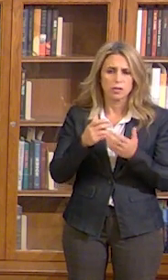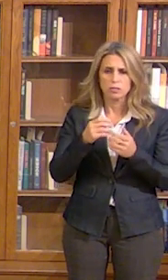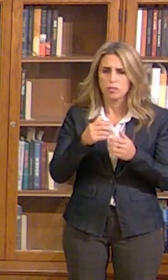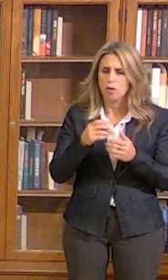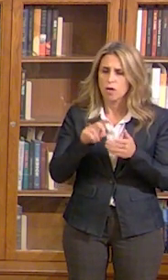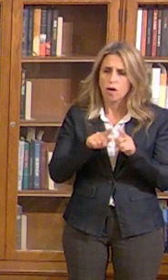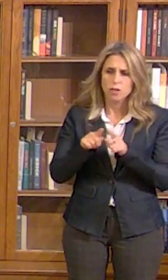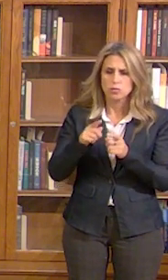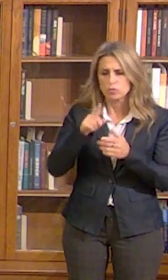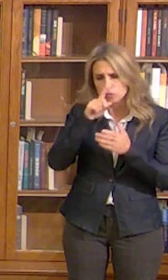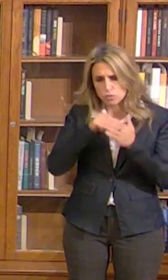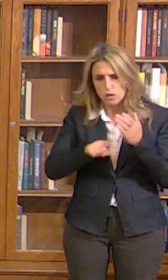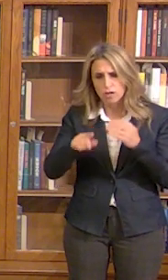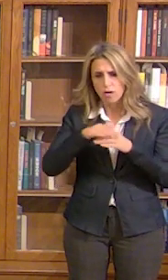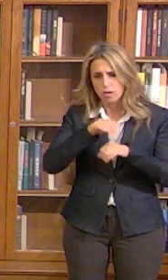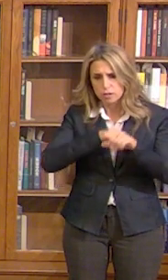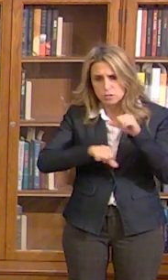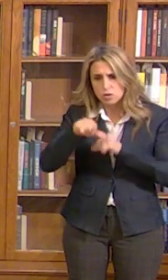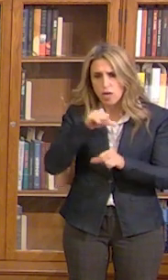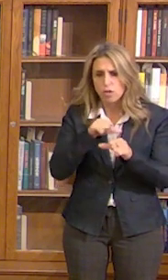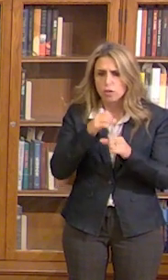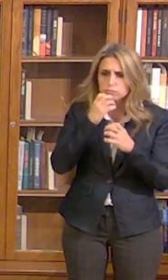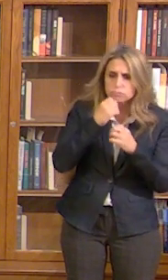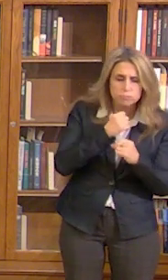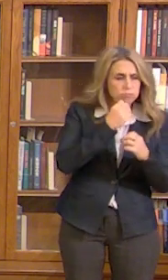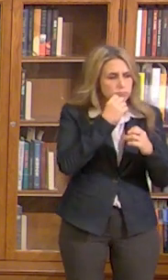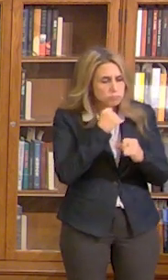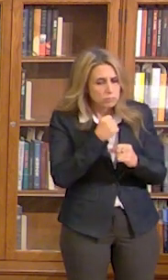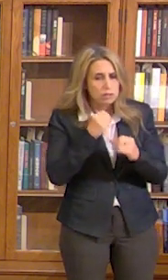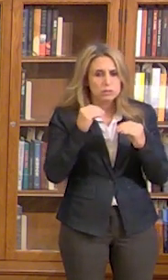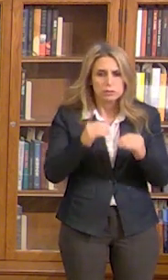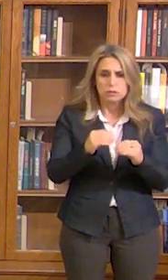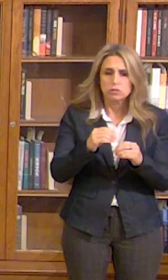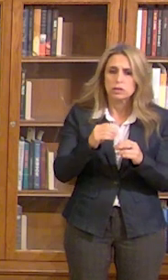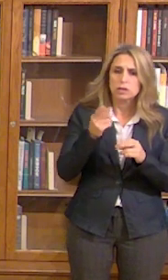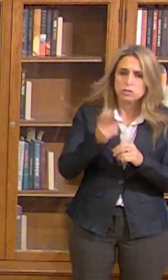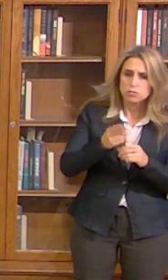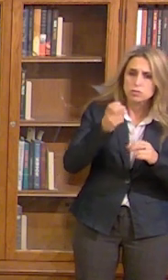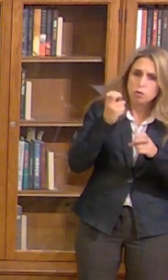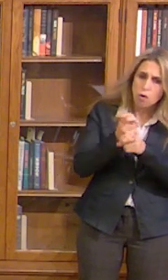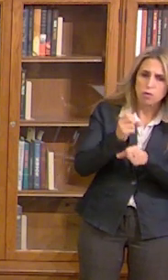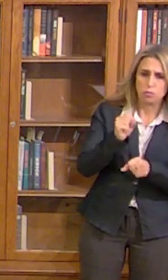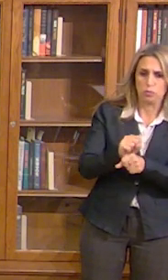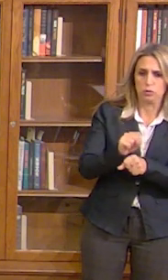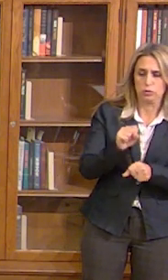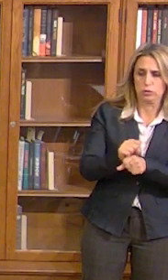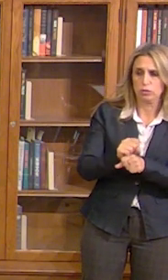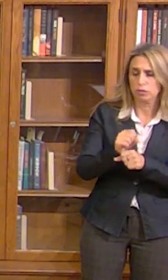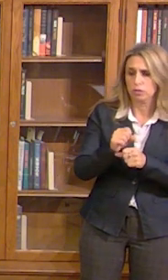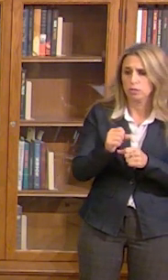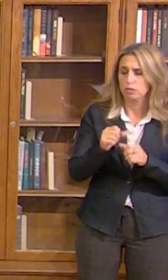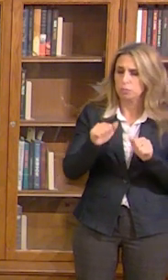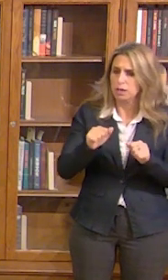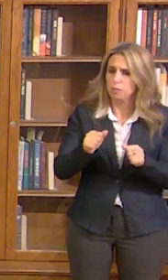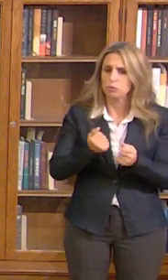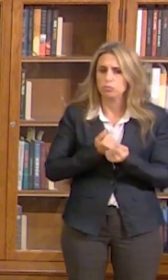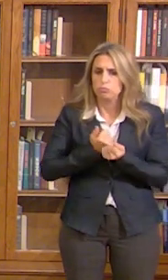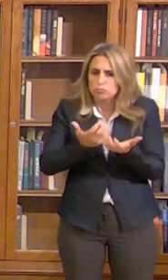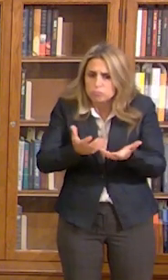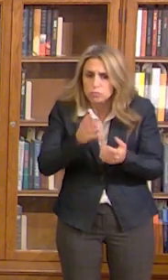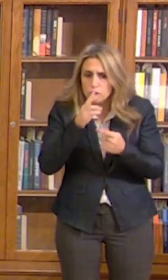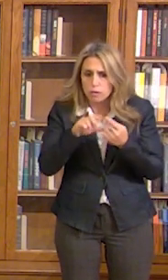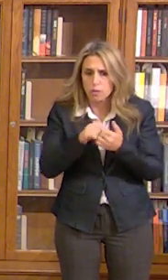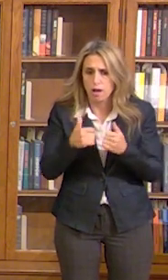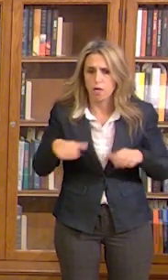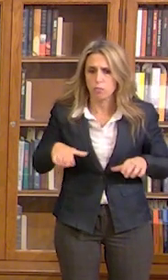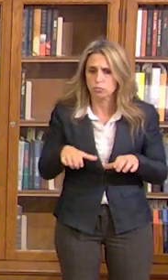other uh teaching is hard work um and teaching history is hard and to be able to talk about how we're doing and to